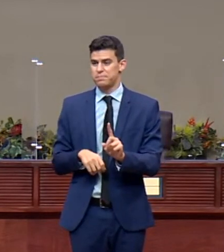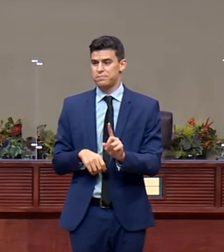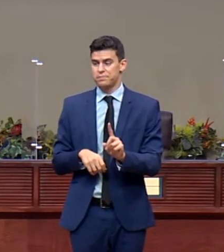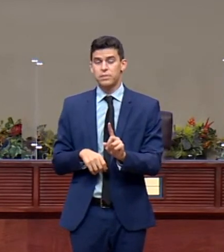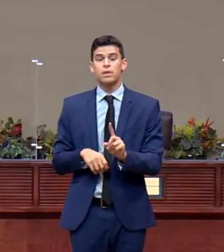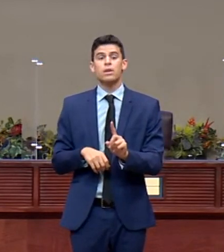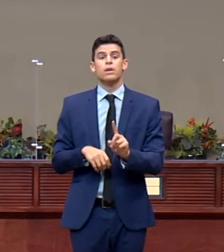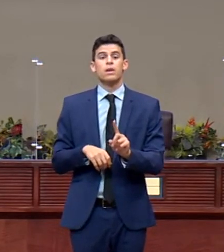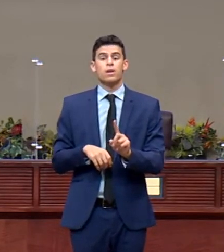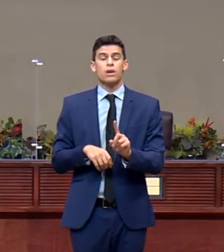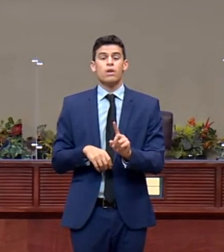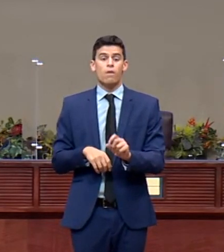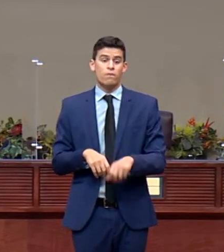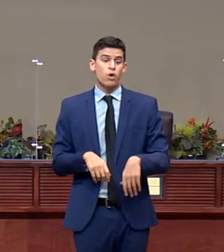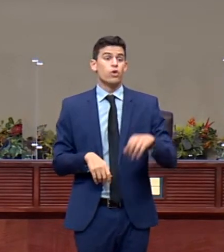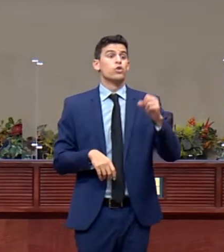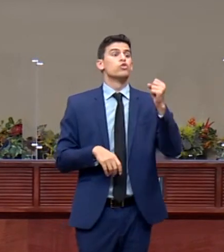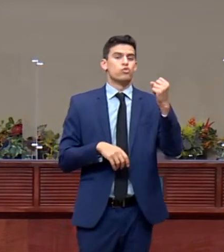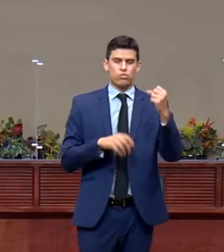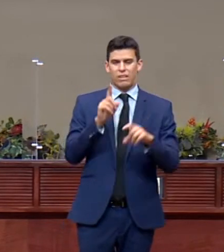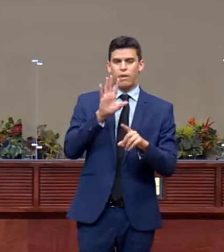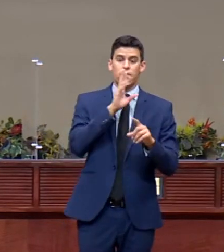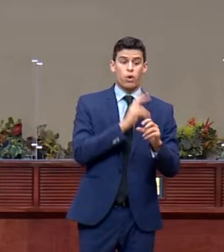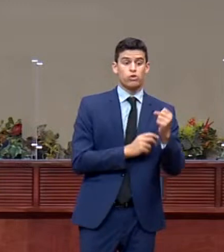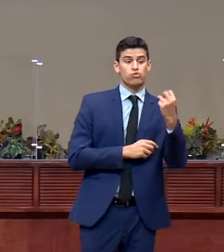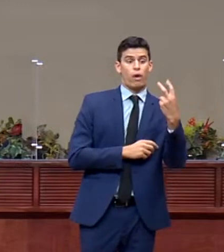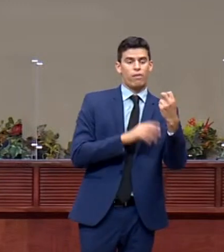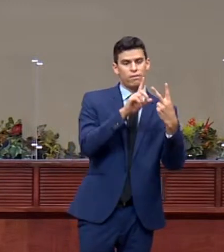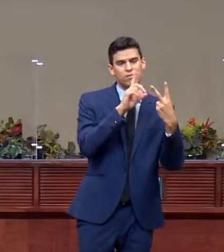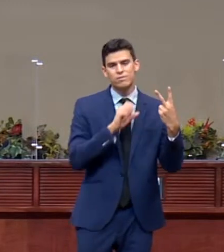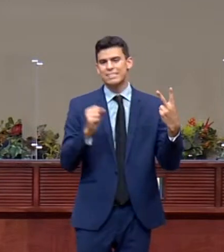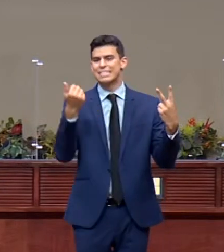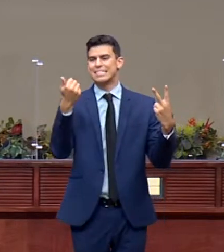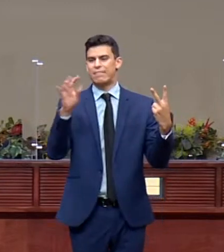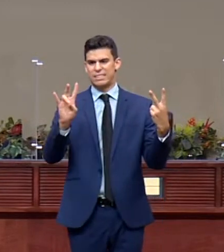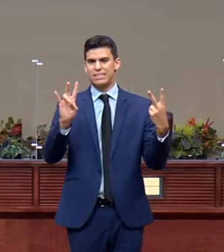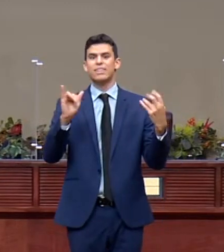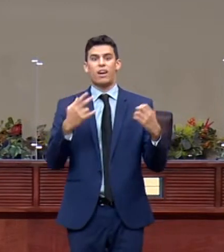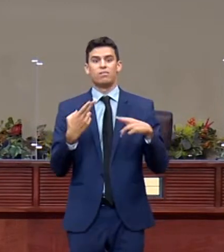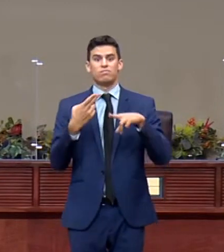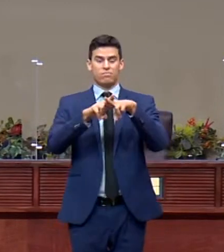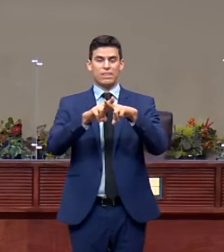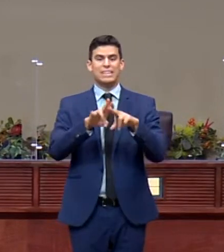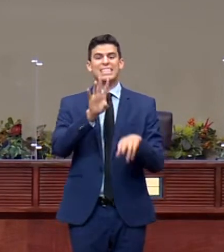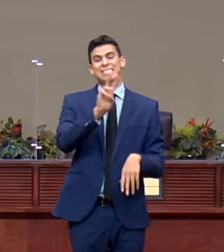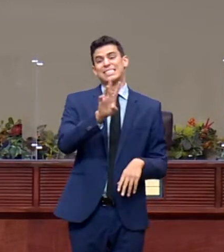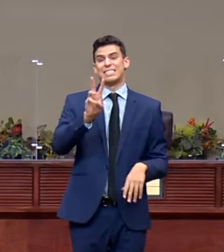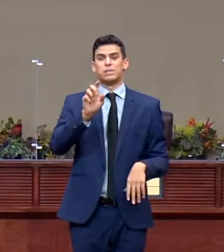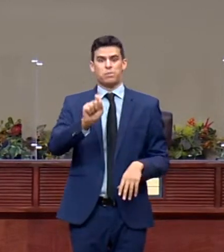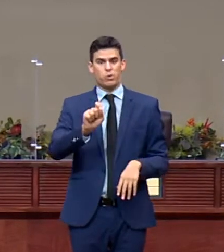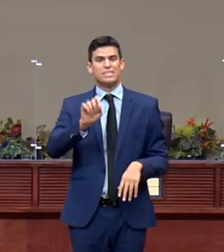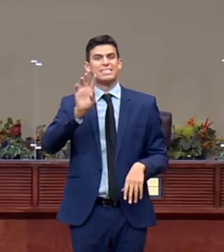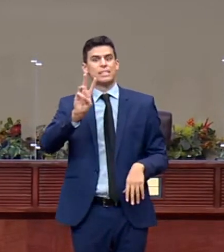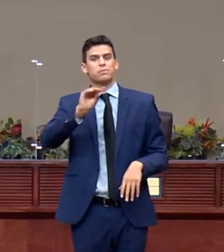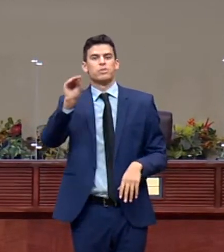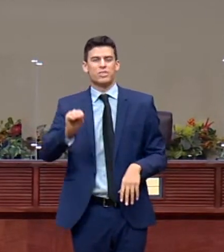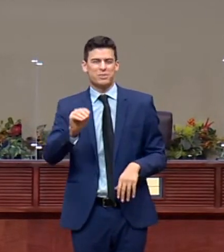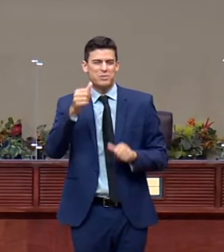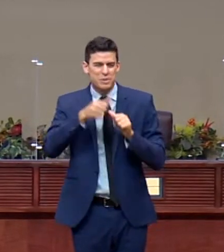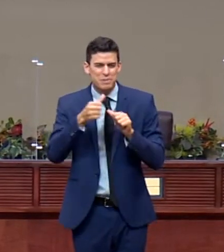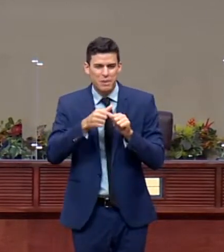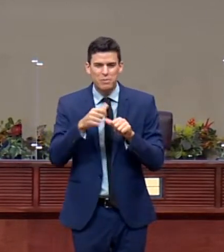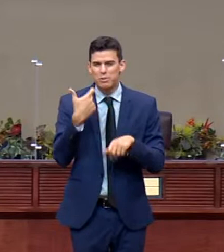For 12 to 17, we continue to increase. That is at 66%. Remember, a few weeks ago was